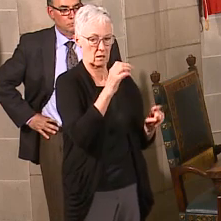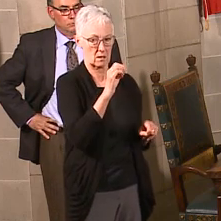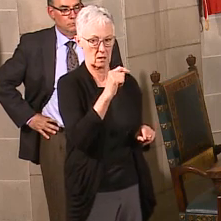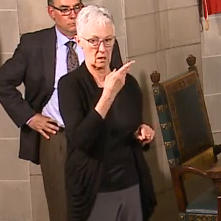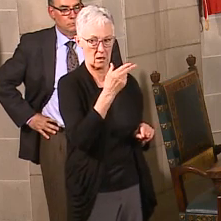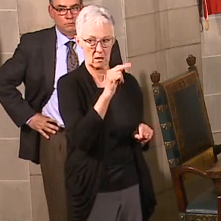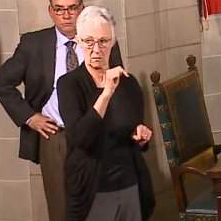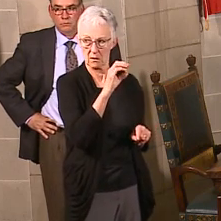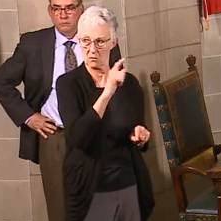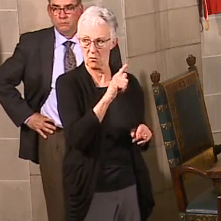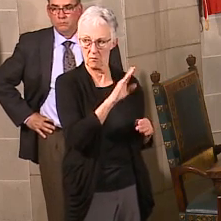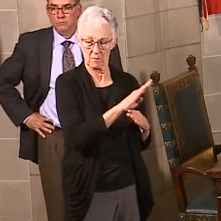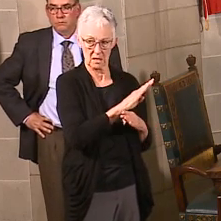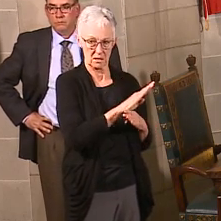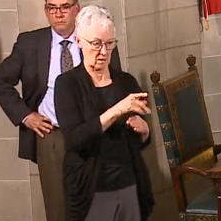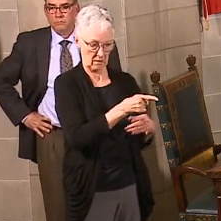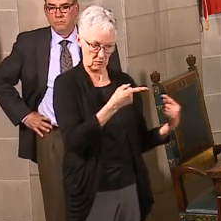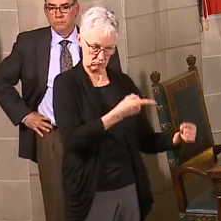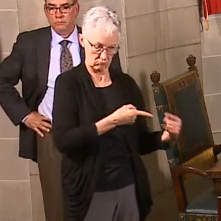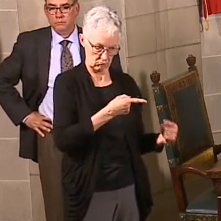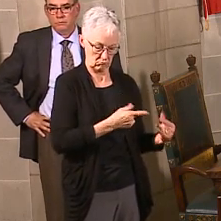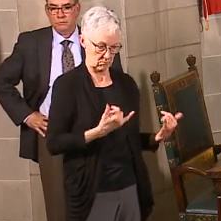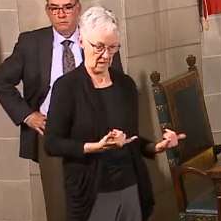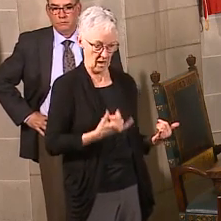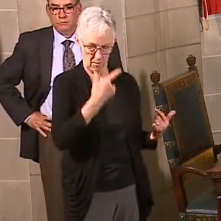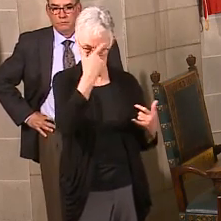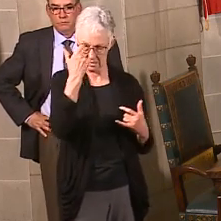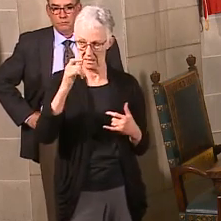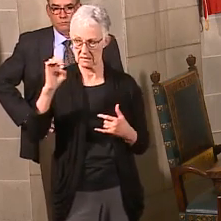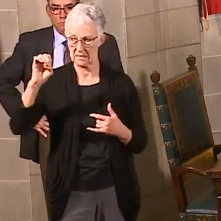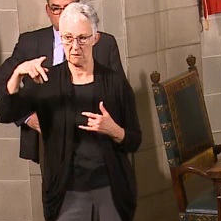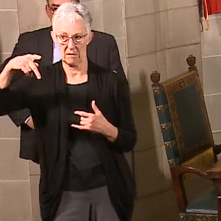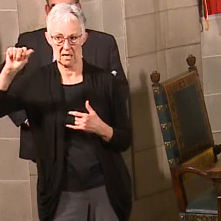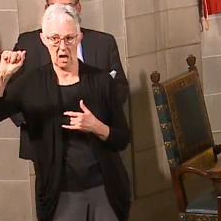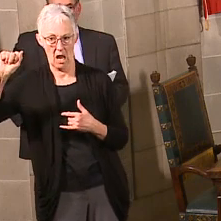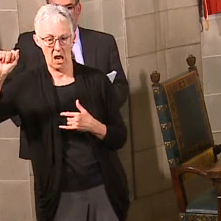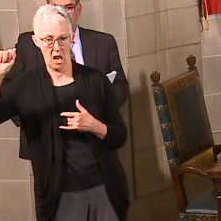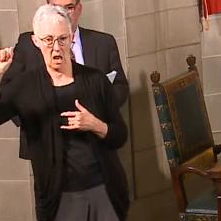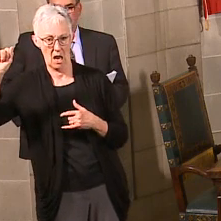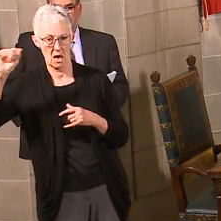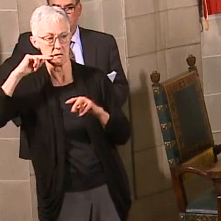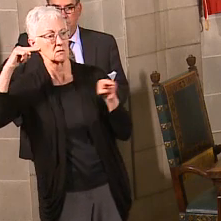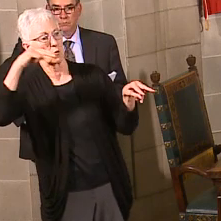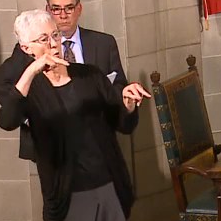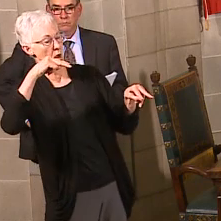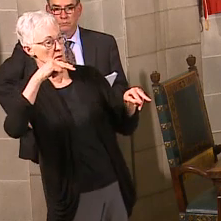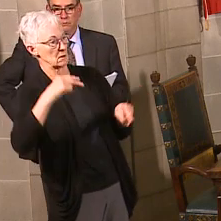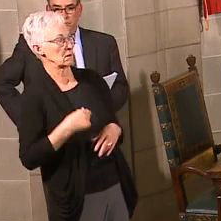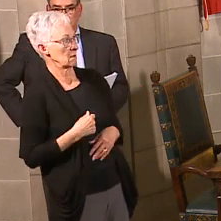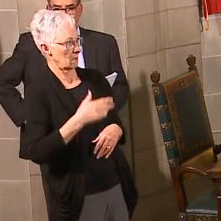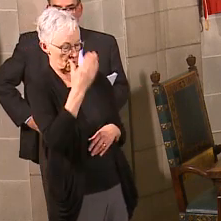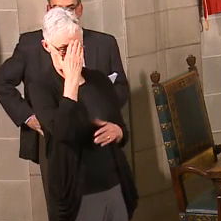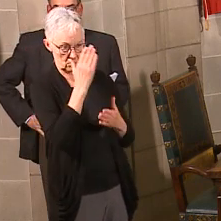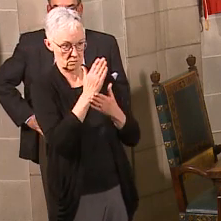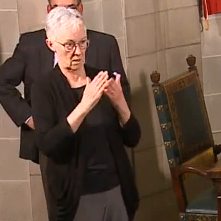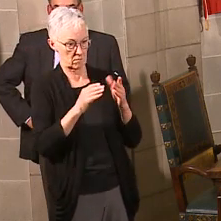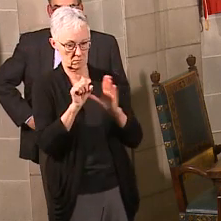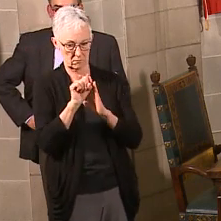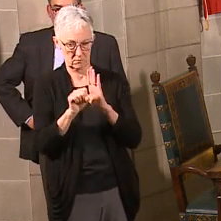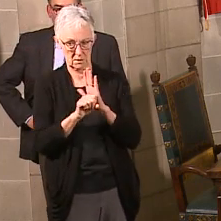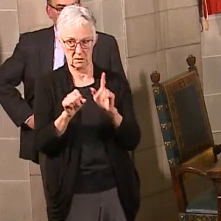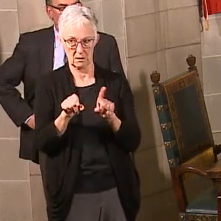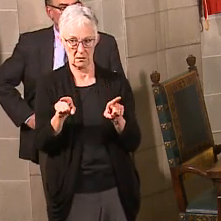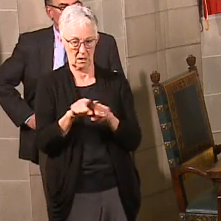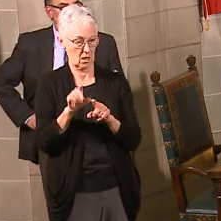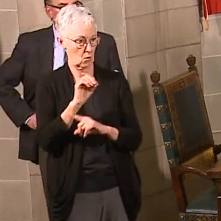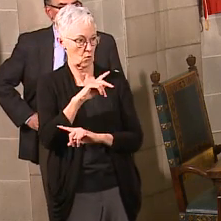been struggling because some of the steps the EPA has been taking. So it is a big concern. I know it's going to be a big concern for some of our neighboring states like Oklahoma, you